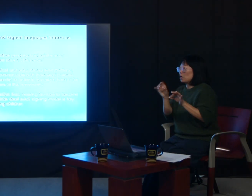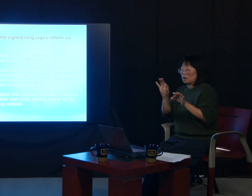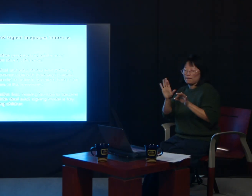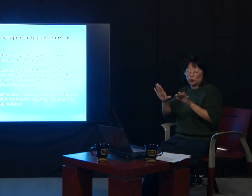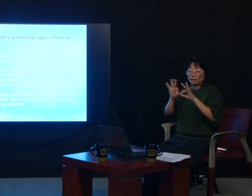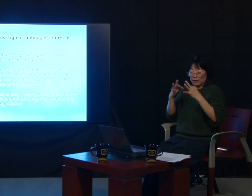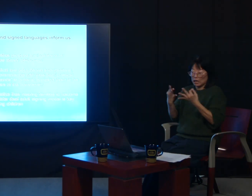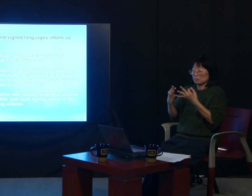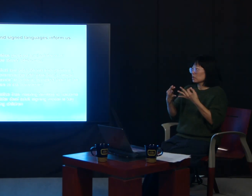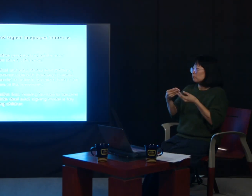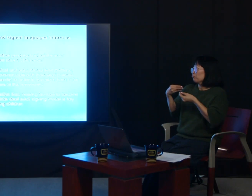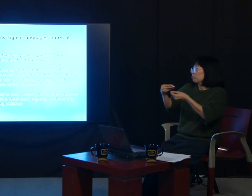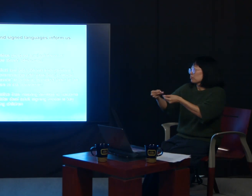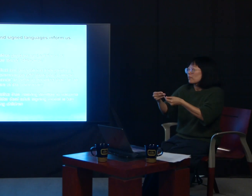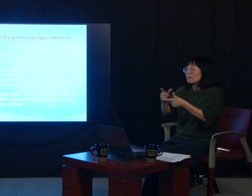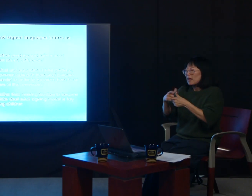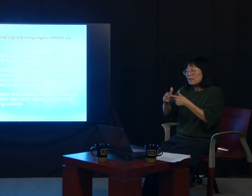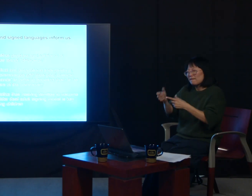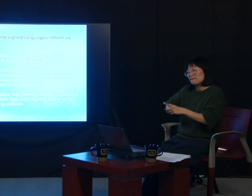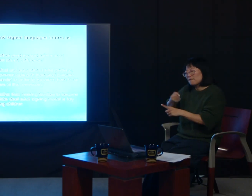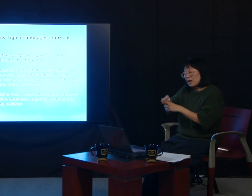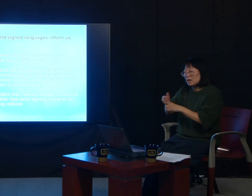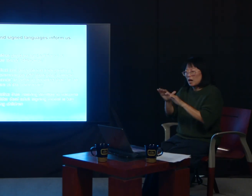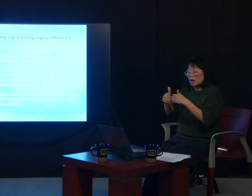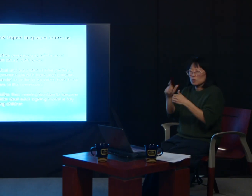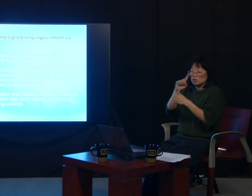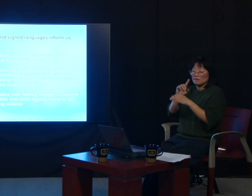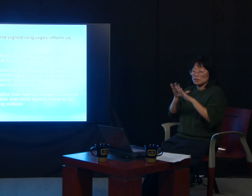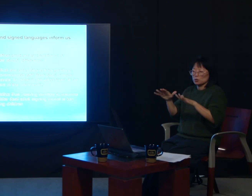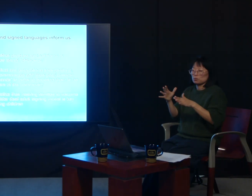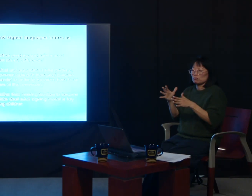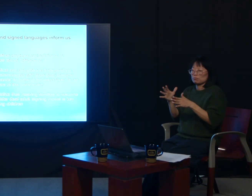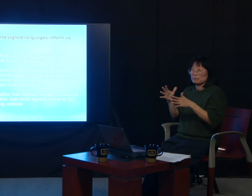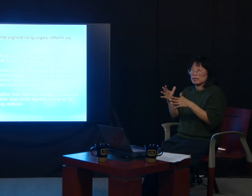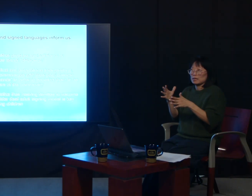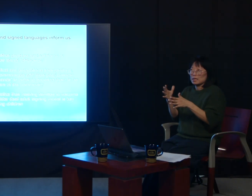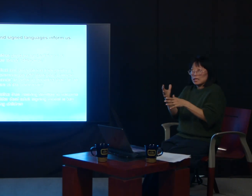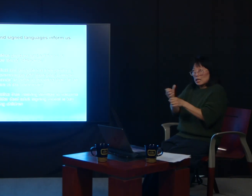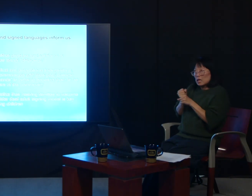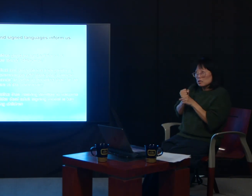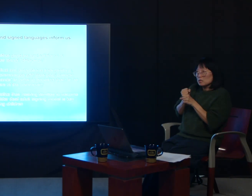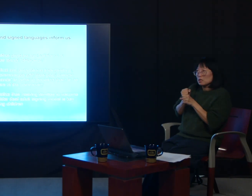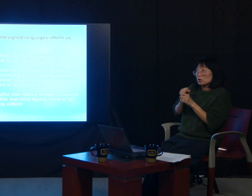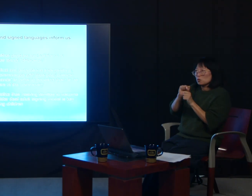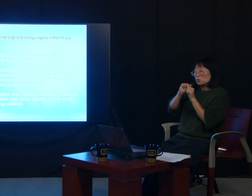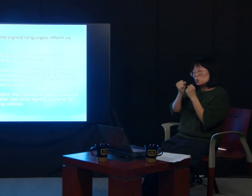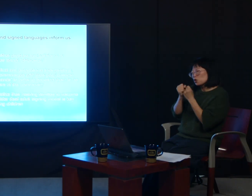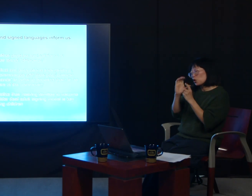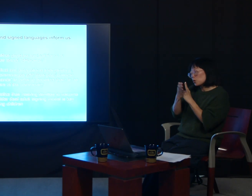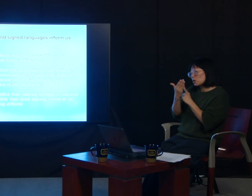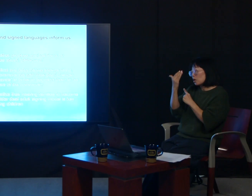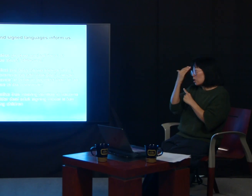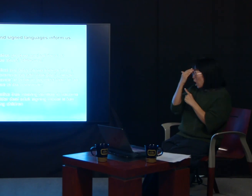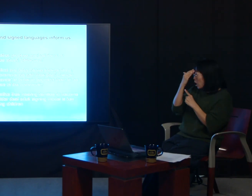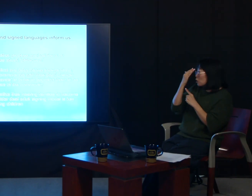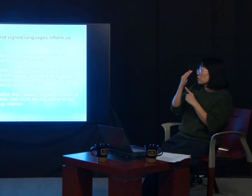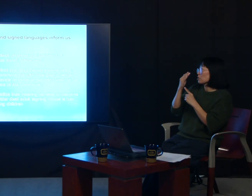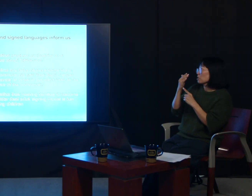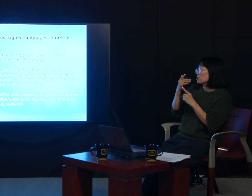deaf people cannot access the language. And that affects how children get socially cultural